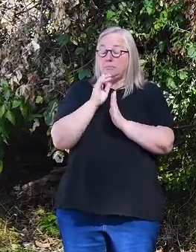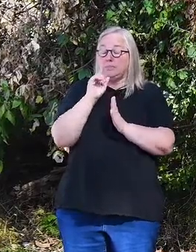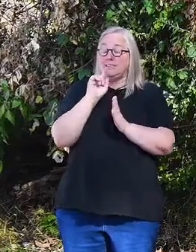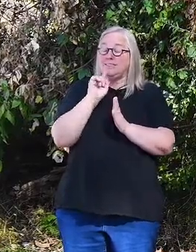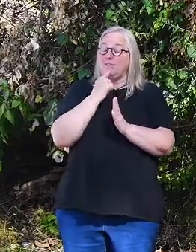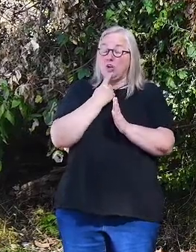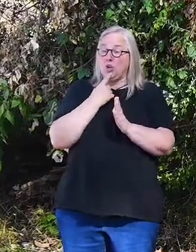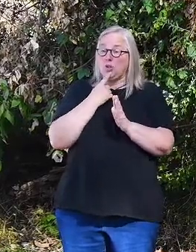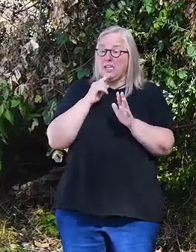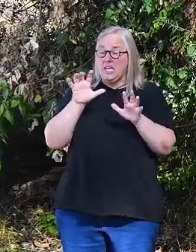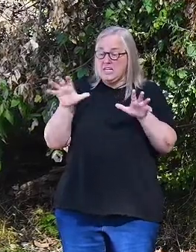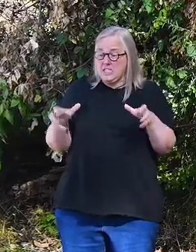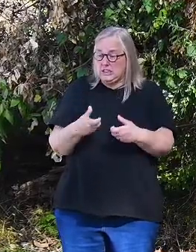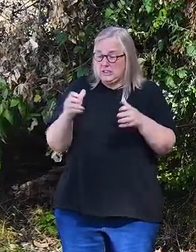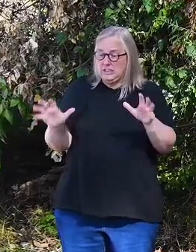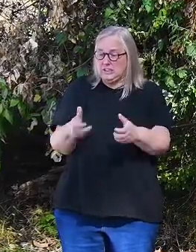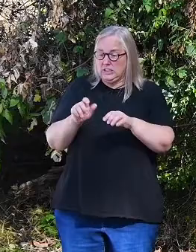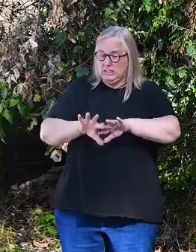eroded,